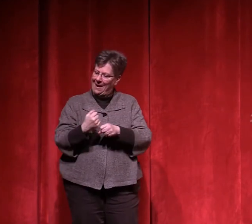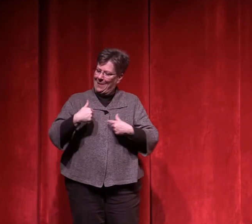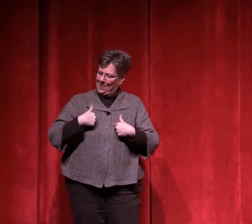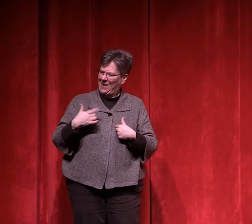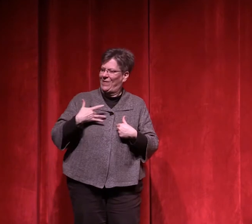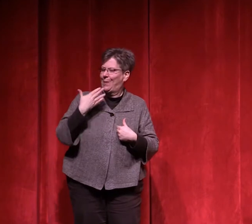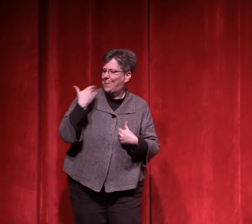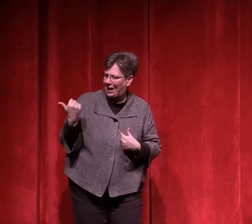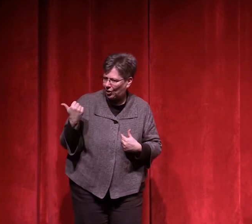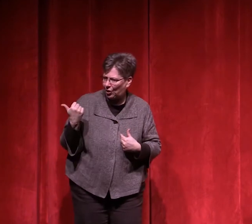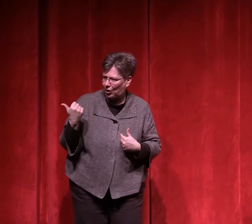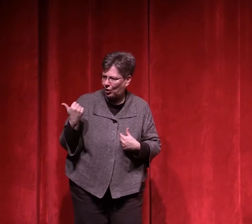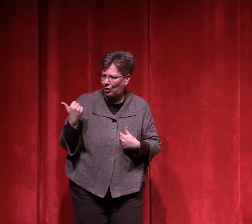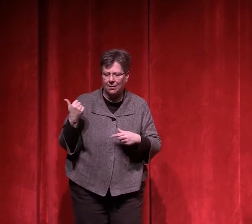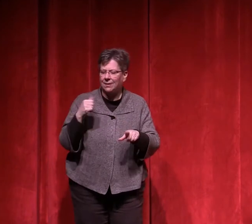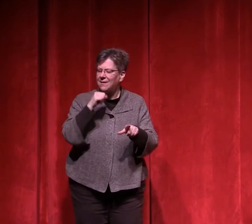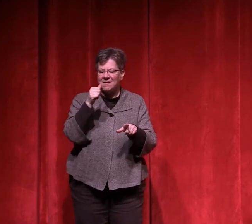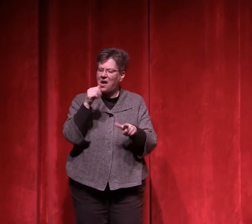fucking second.